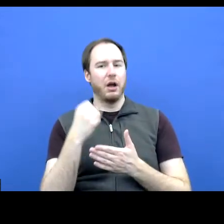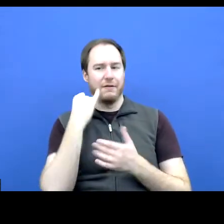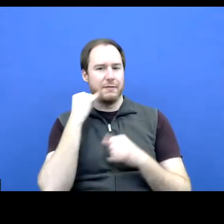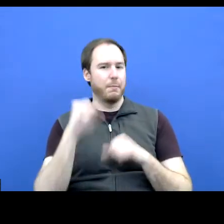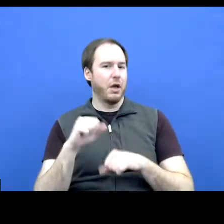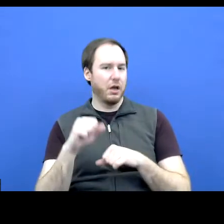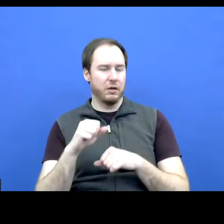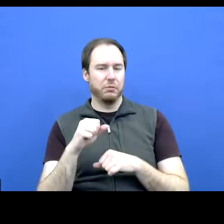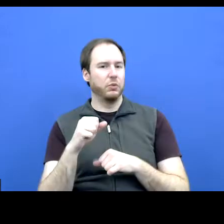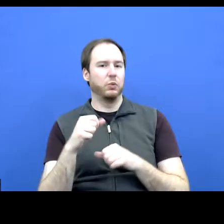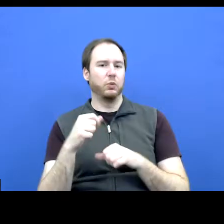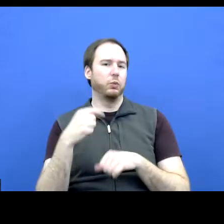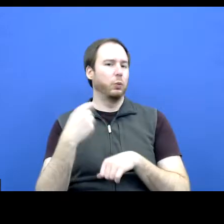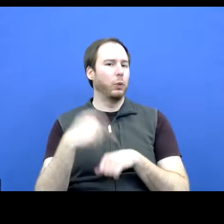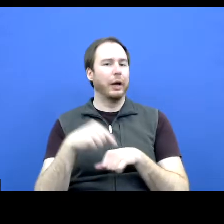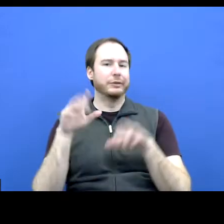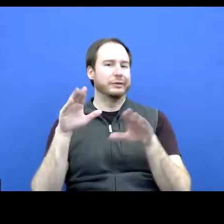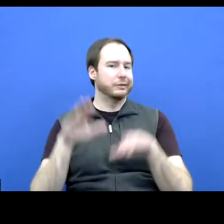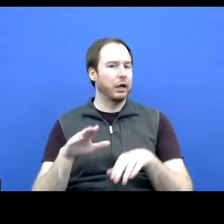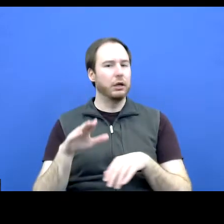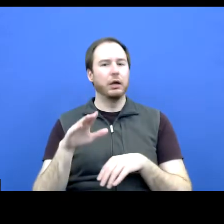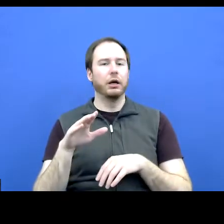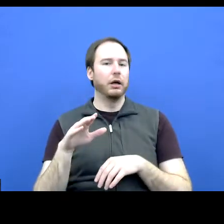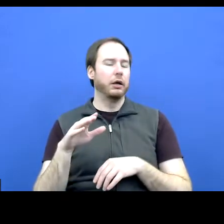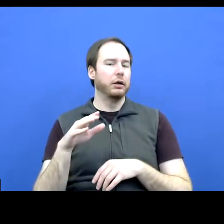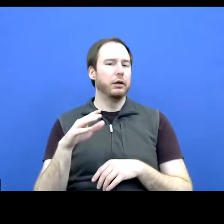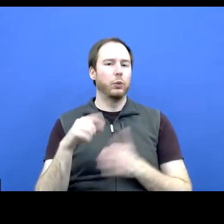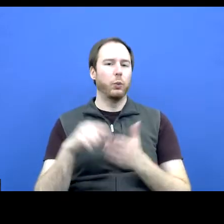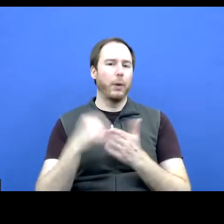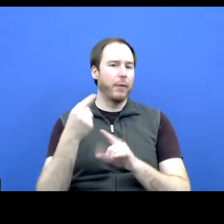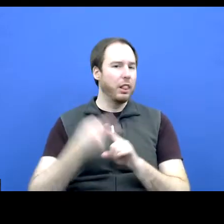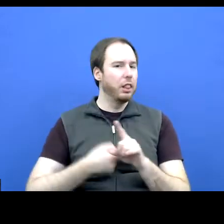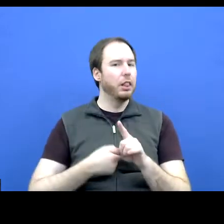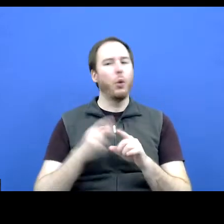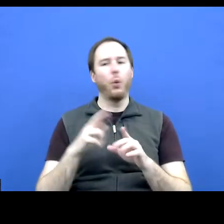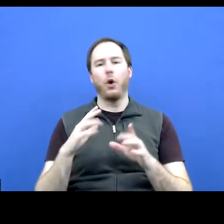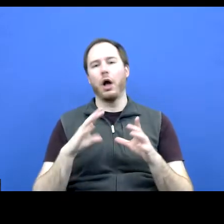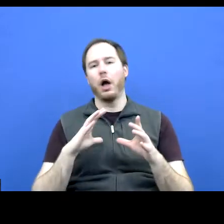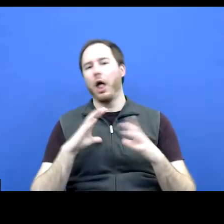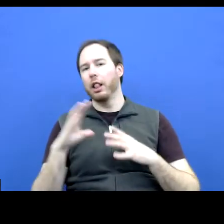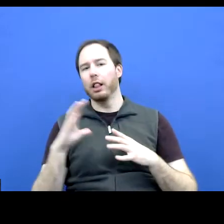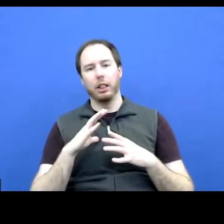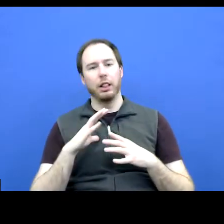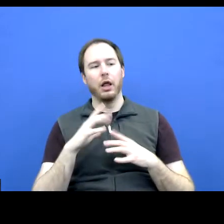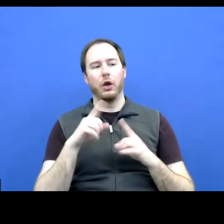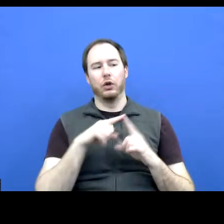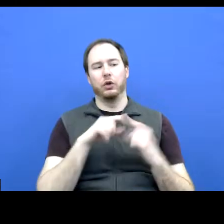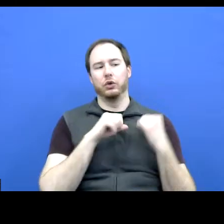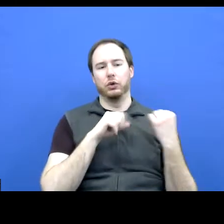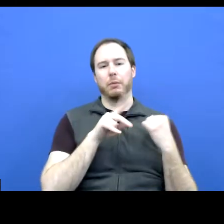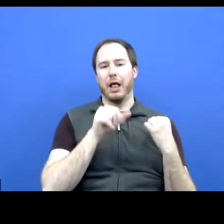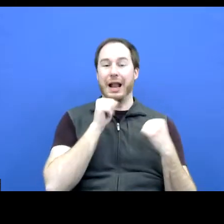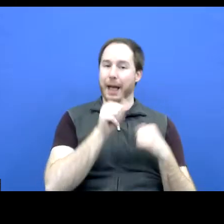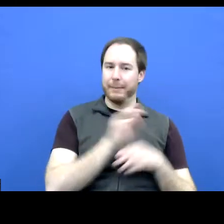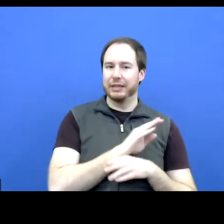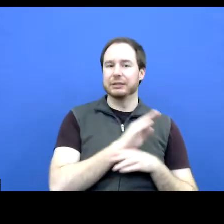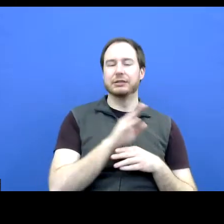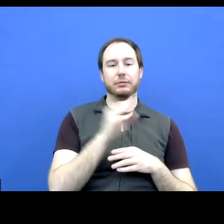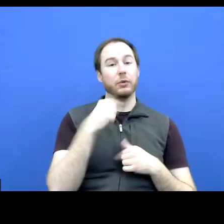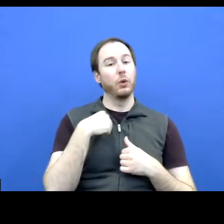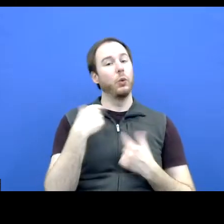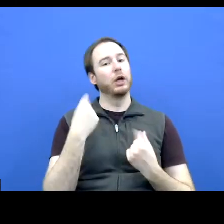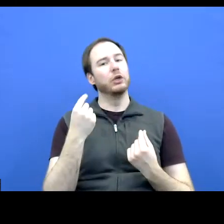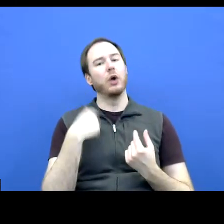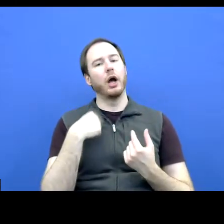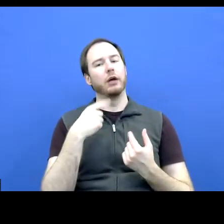possible. Maybe one Sunday out the month, holidays or something like that, when the plaza is not busy. Because that's what I did. I went over and